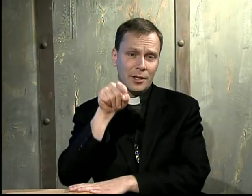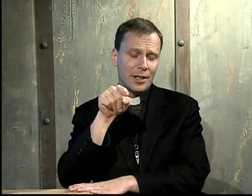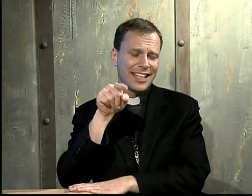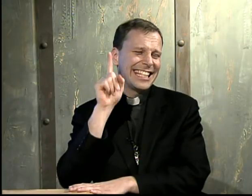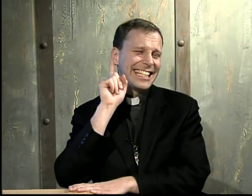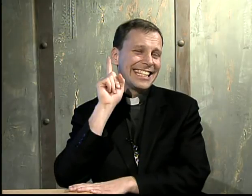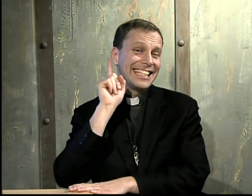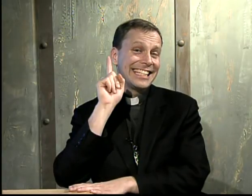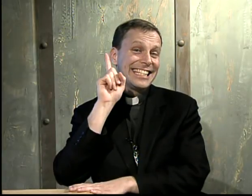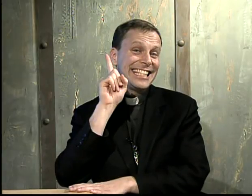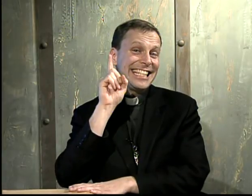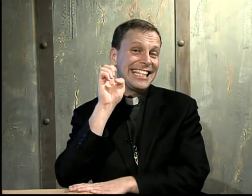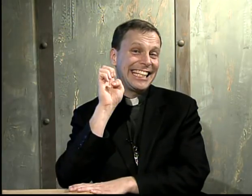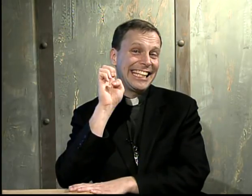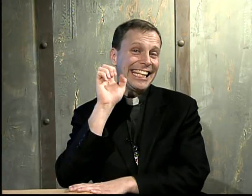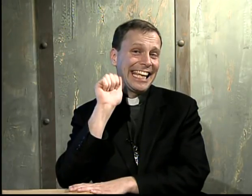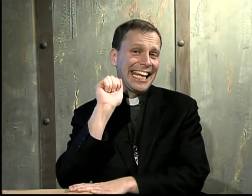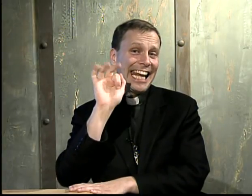And you can always check